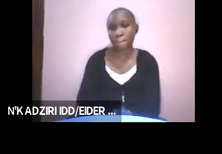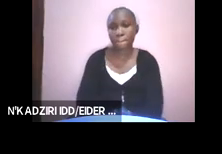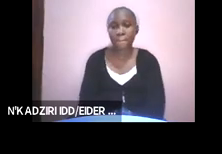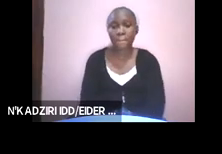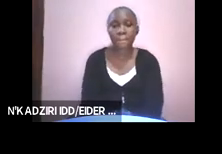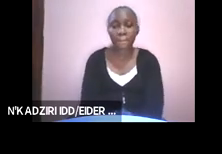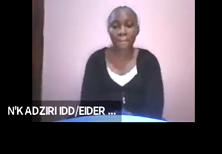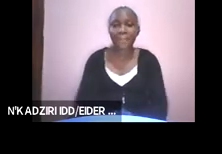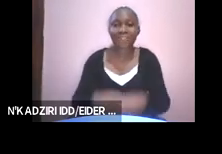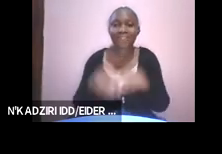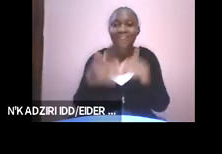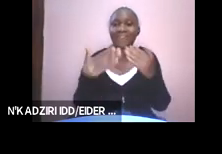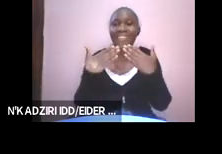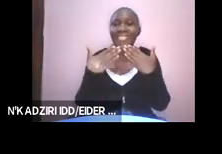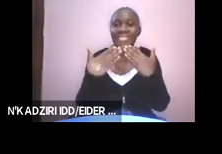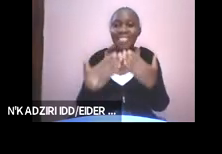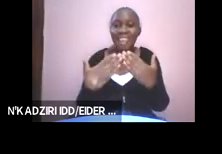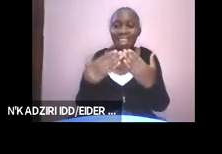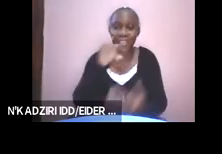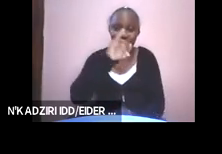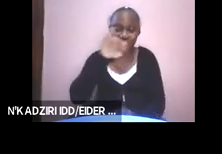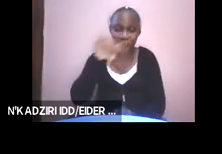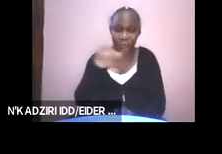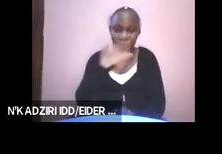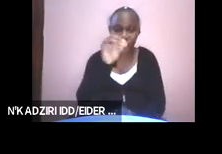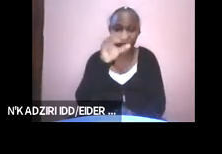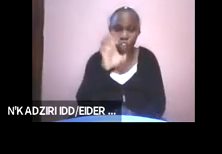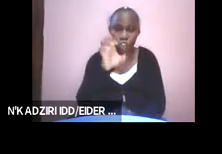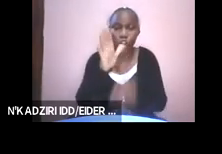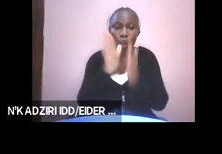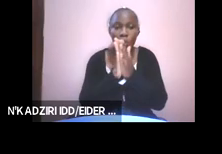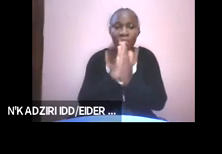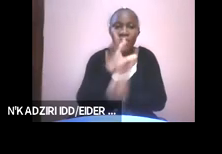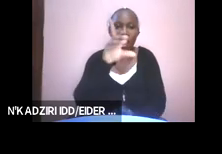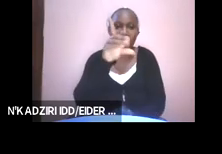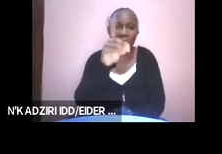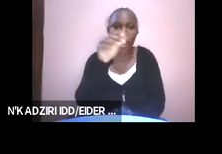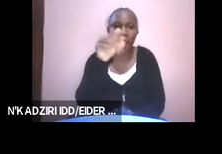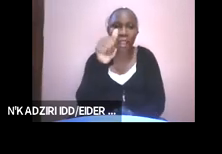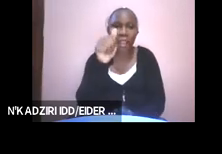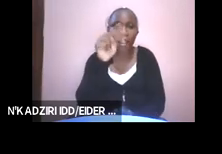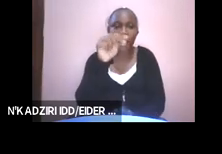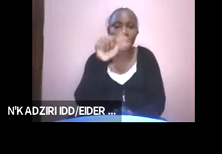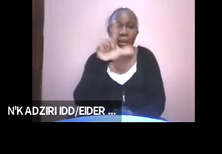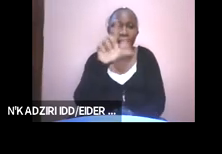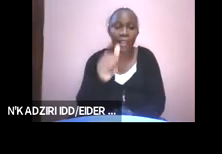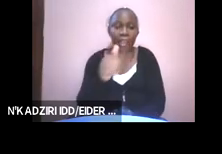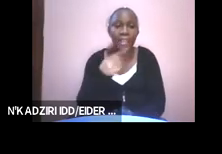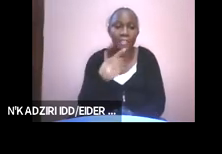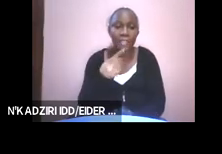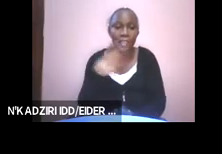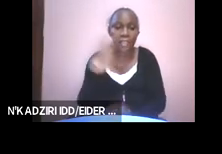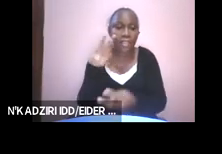Thank you, Joe and Daniela, for that. I can see one is saying that the views are not general to all people in the Western